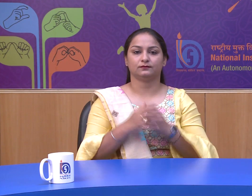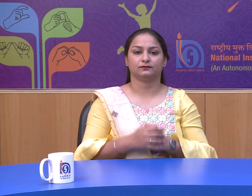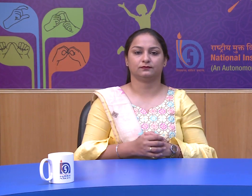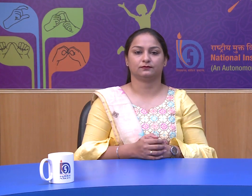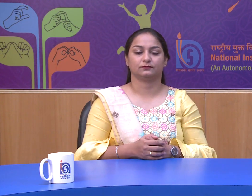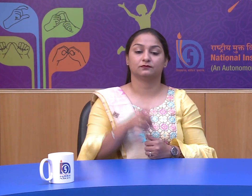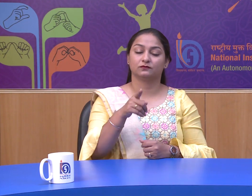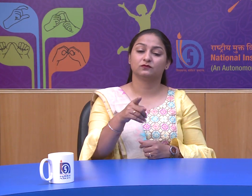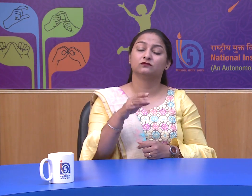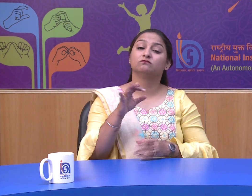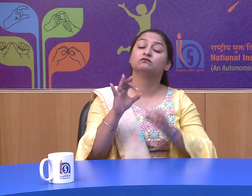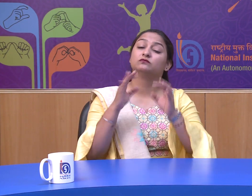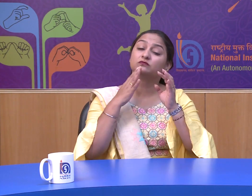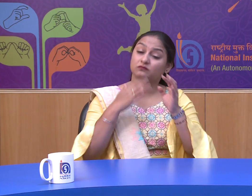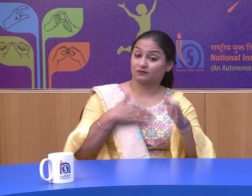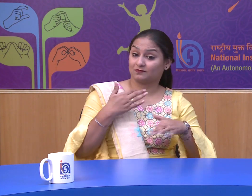it is also interesting to know